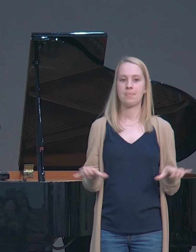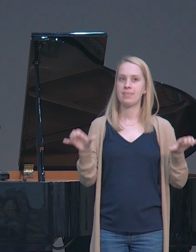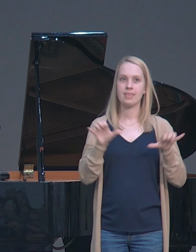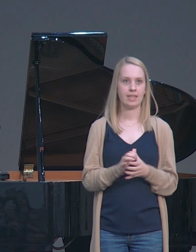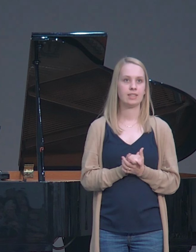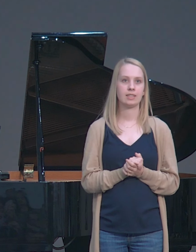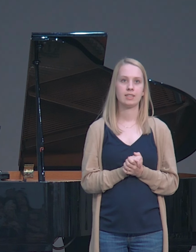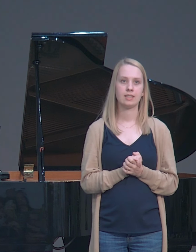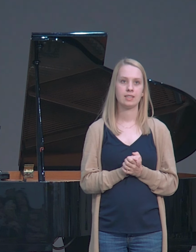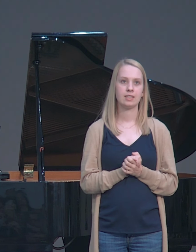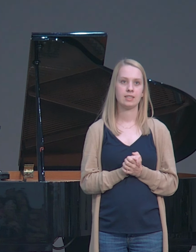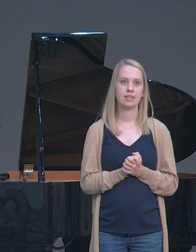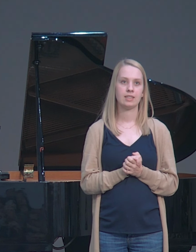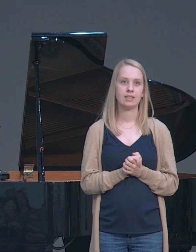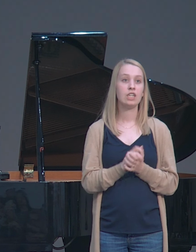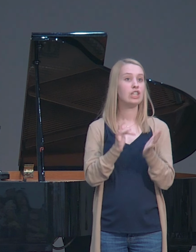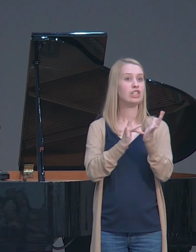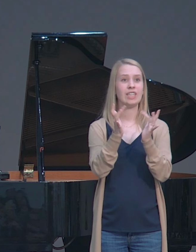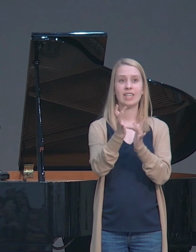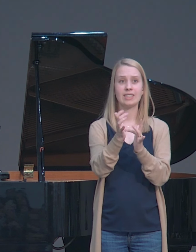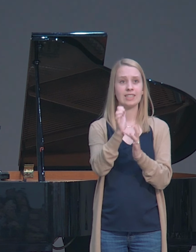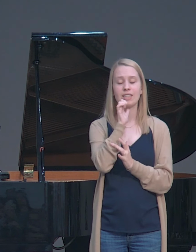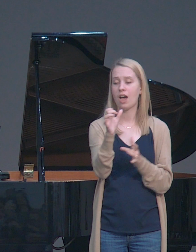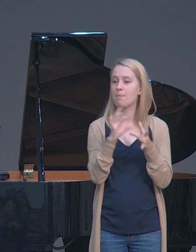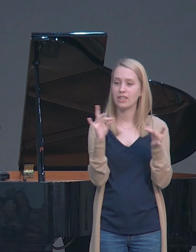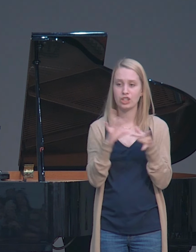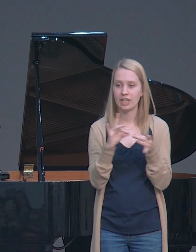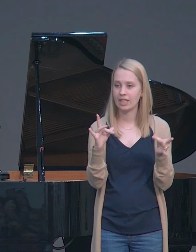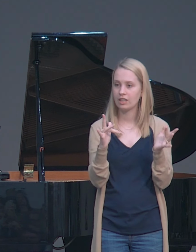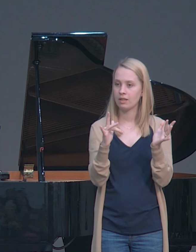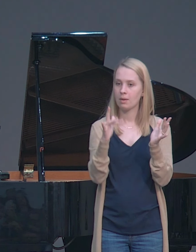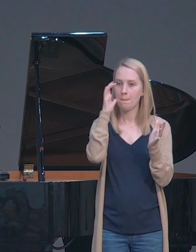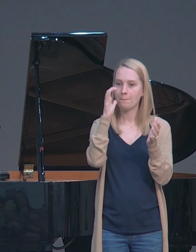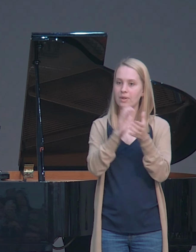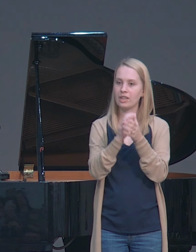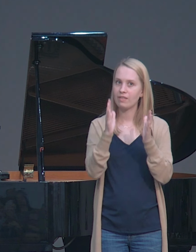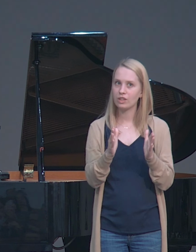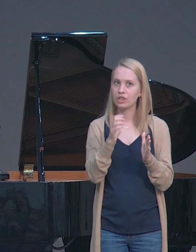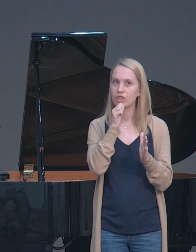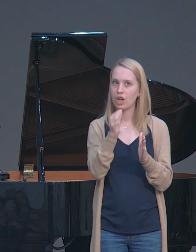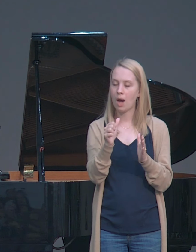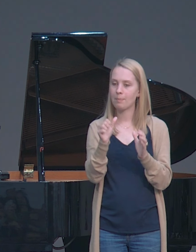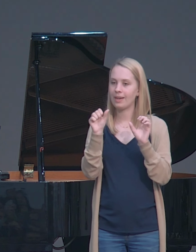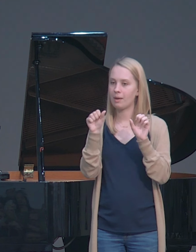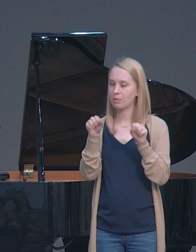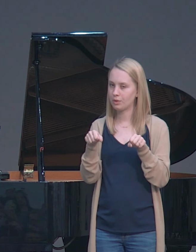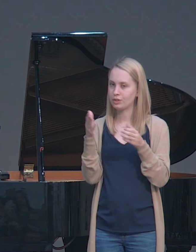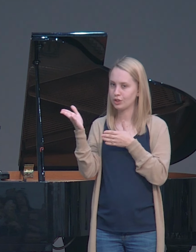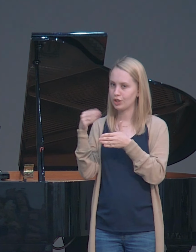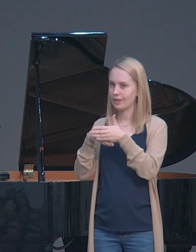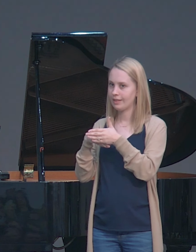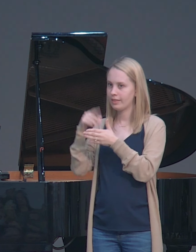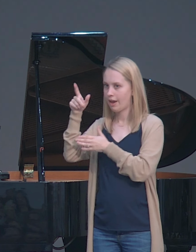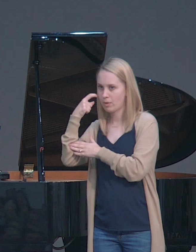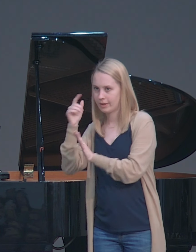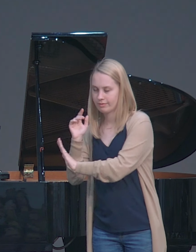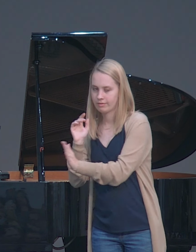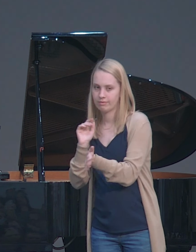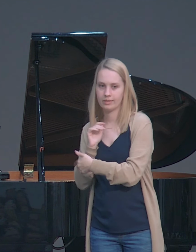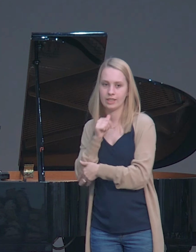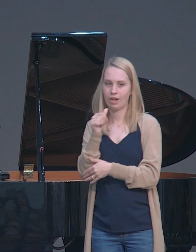Jesus isn't talking about believers not being able to serve in judicial system of government, by the way. He's not talking about